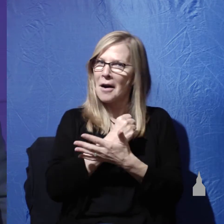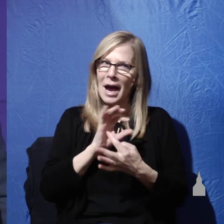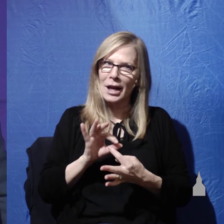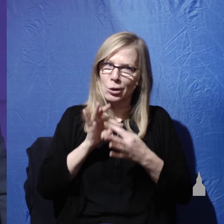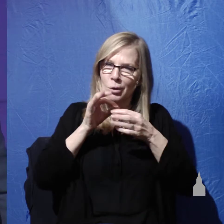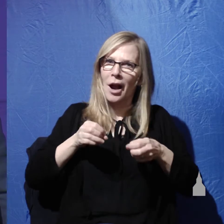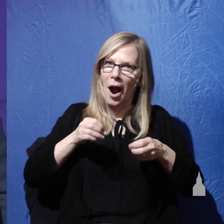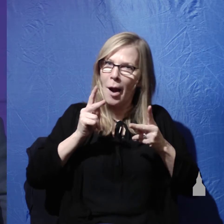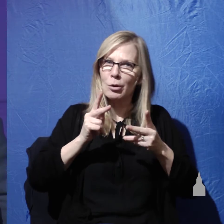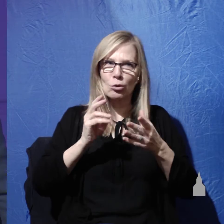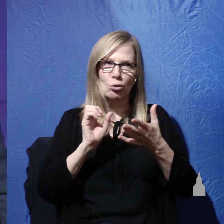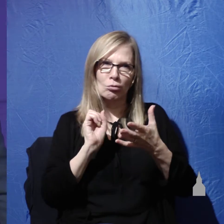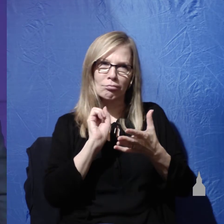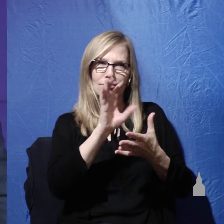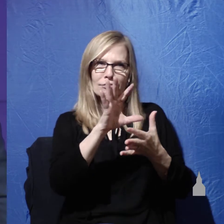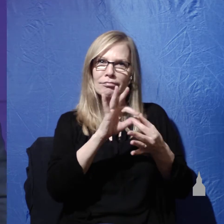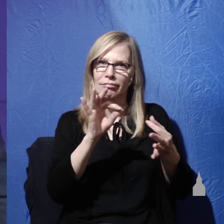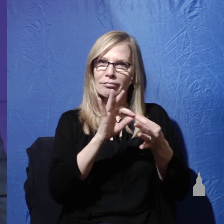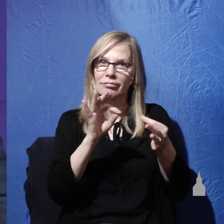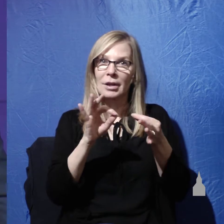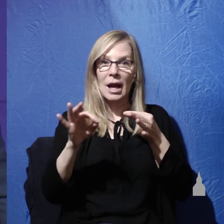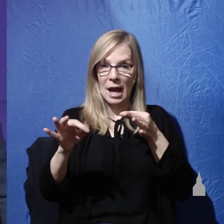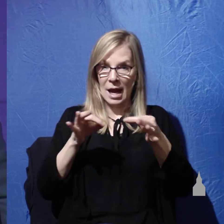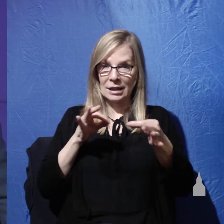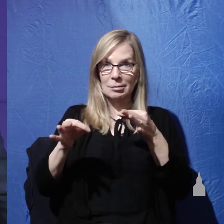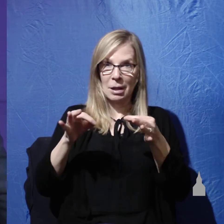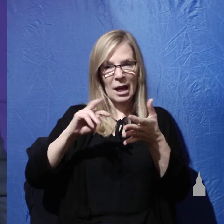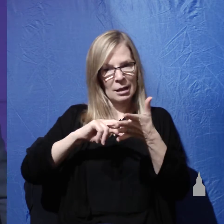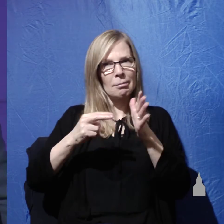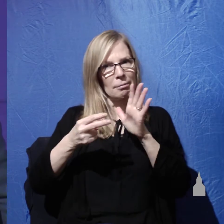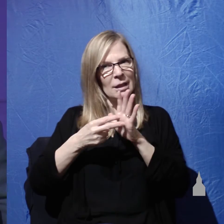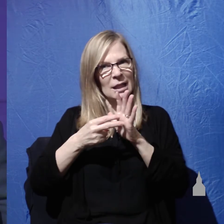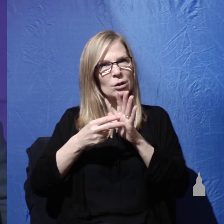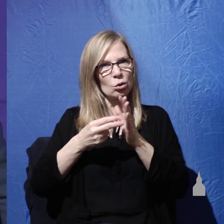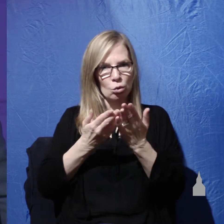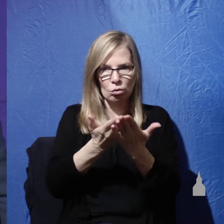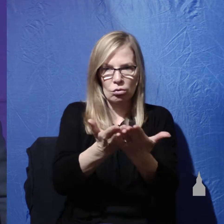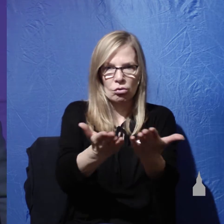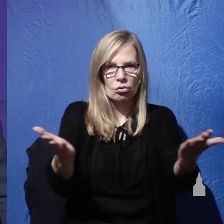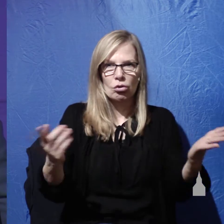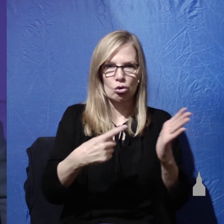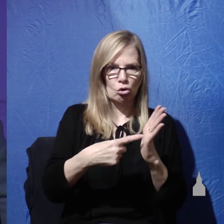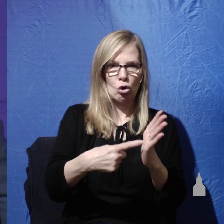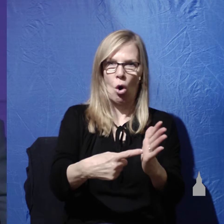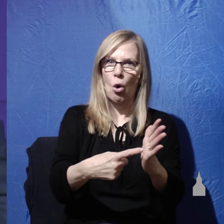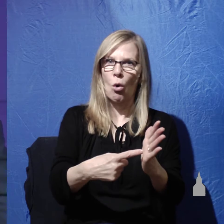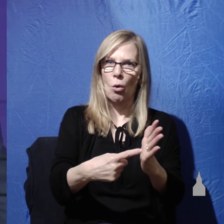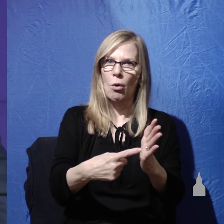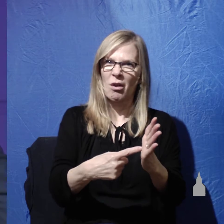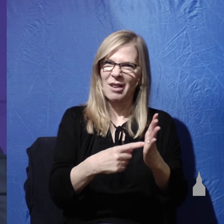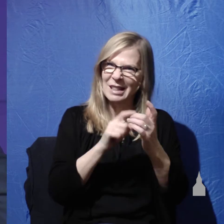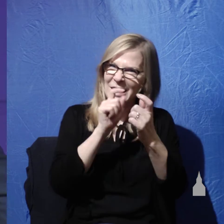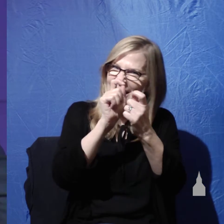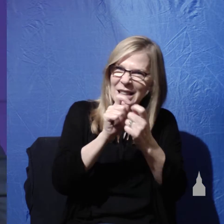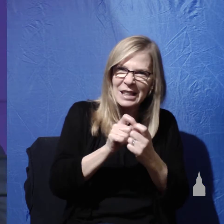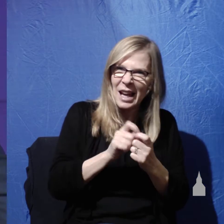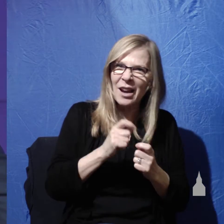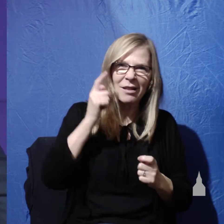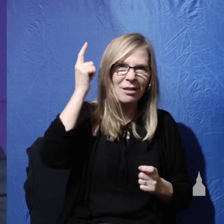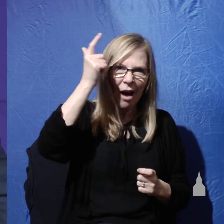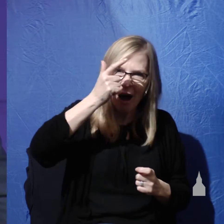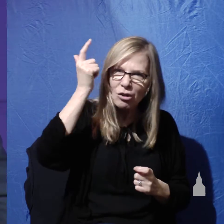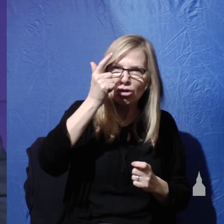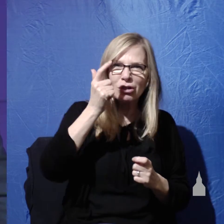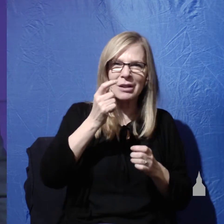share the gospel. The word translated explained means to set out or place before. Paul gave his argument with detailed logic